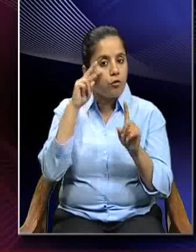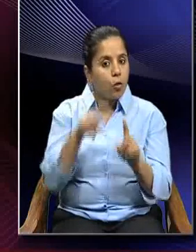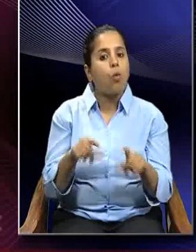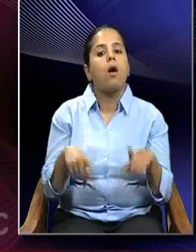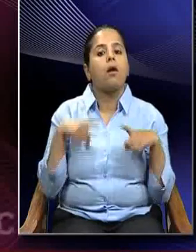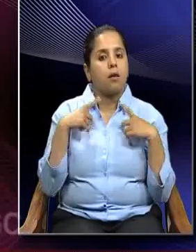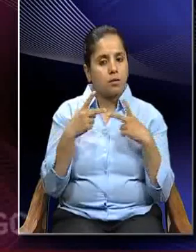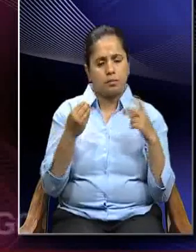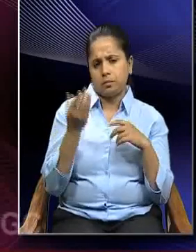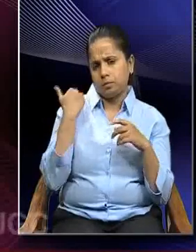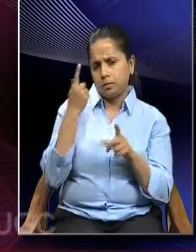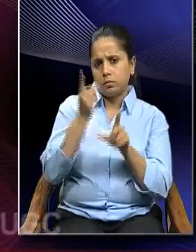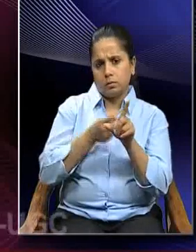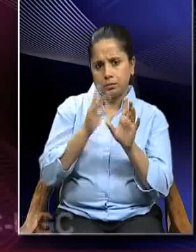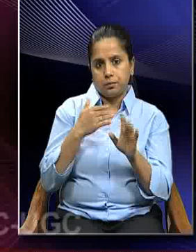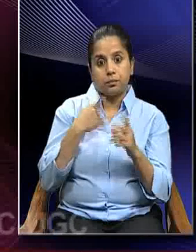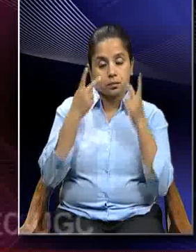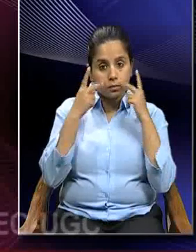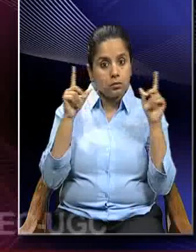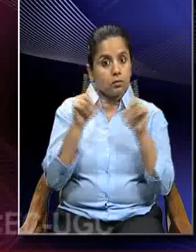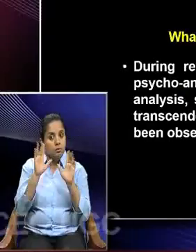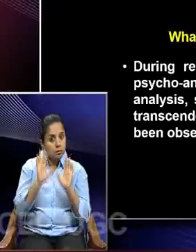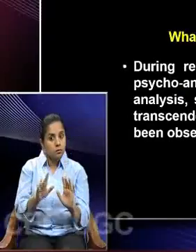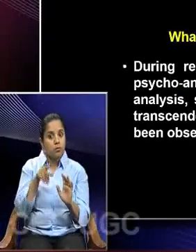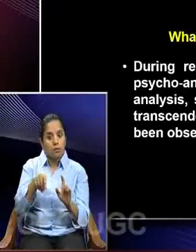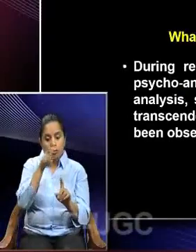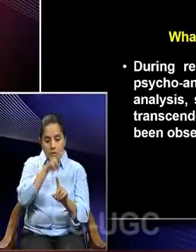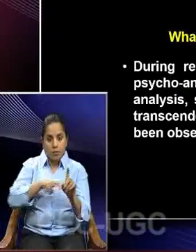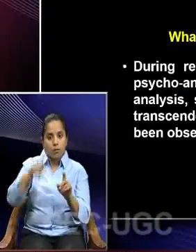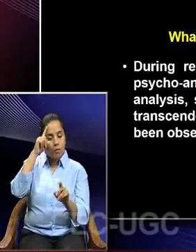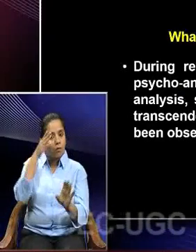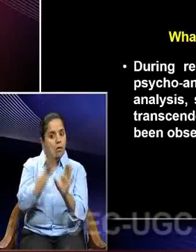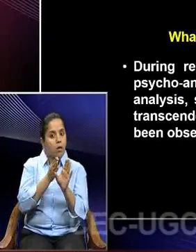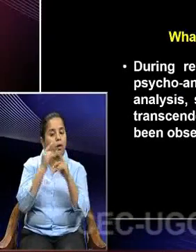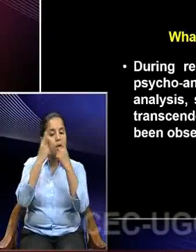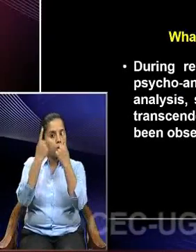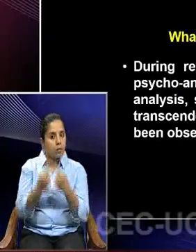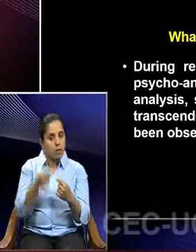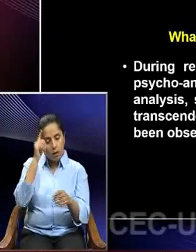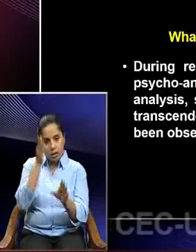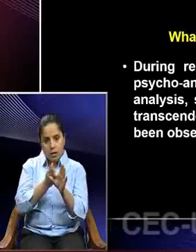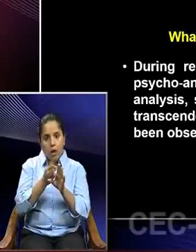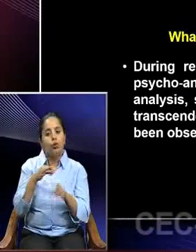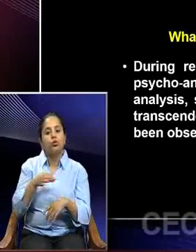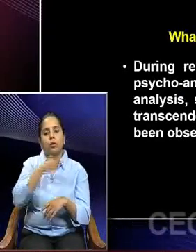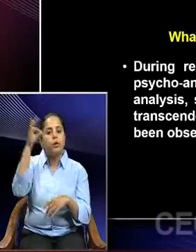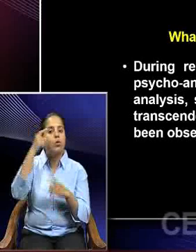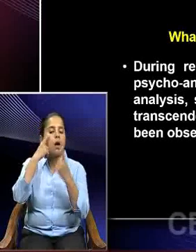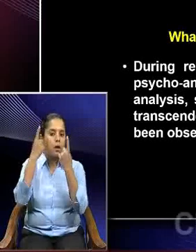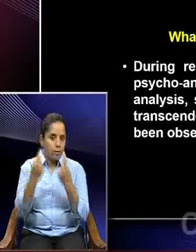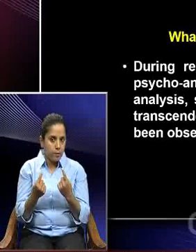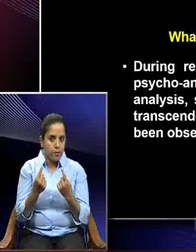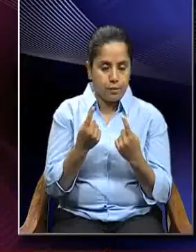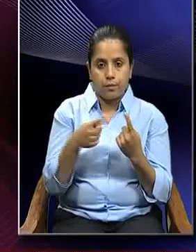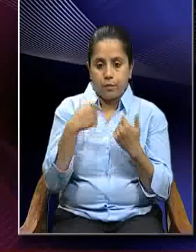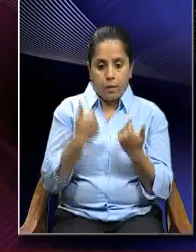During the recent years, we witness a shift from psychoanalysis to psycho-spiritual analysis. Now we are